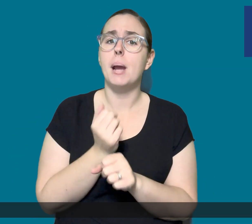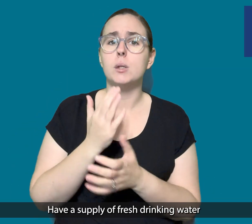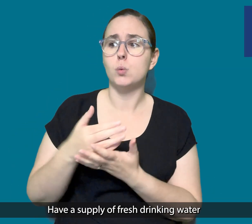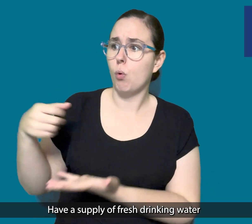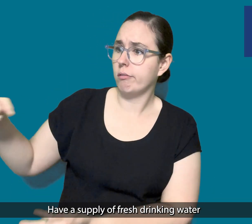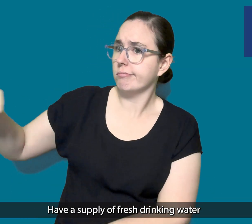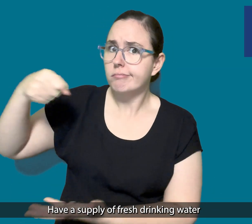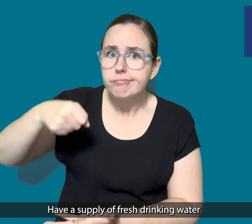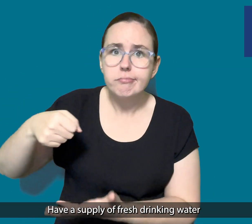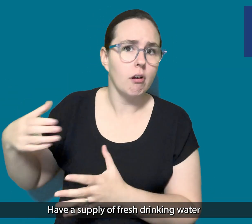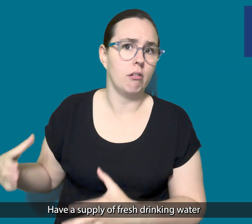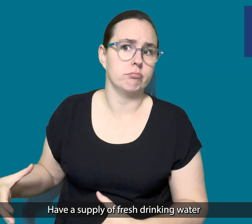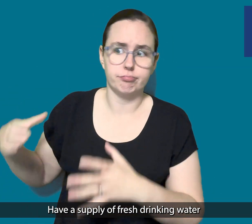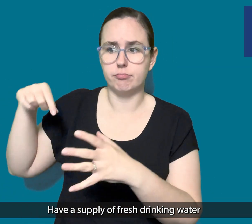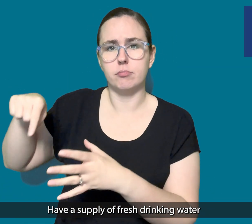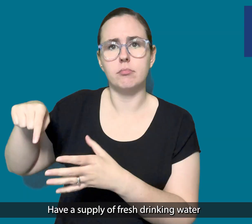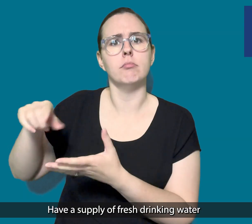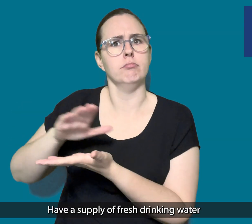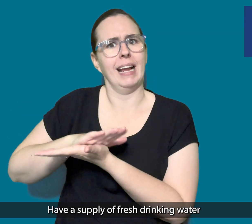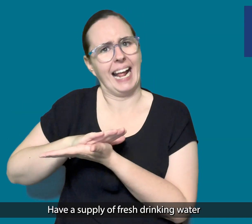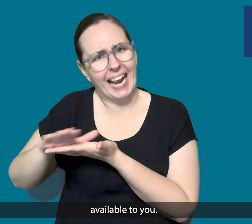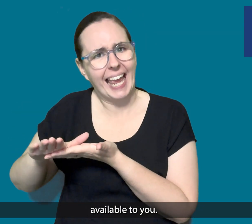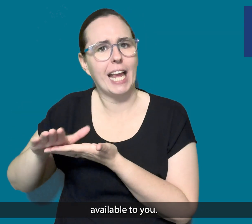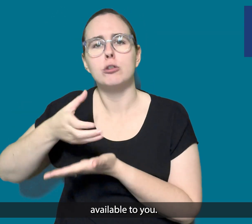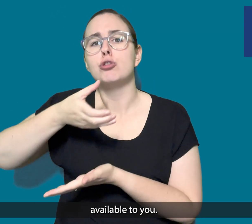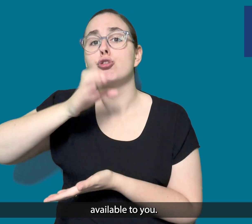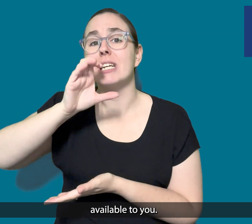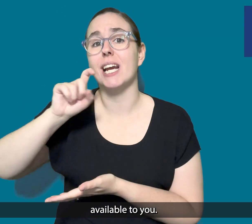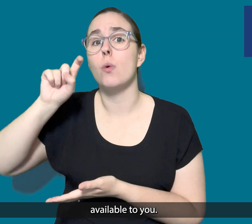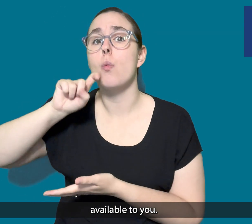Have a supply of fresh drinking water available to you.